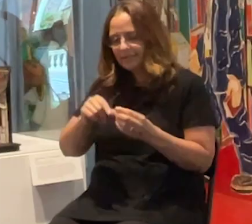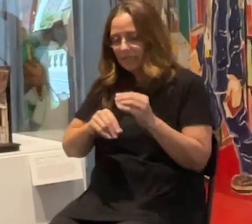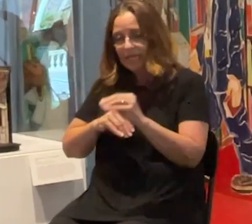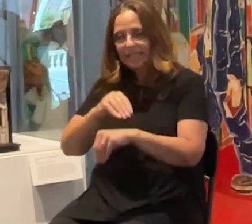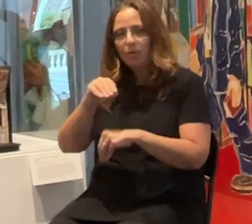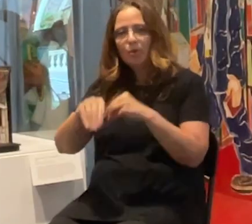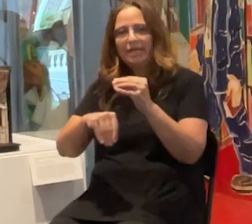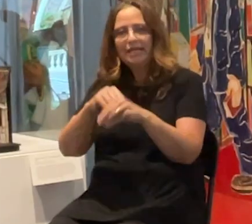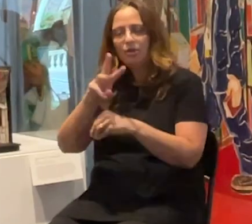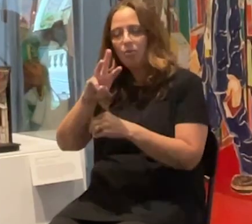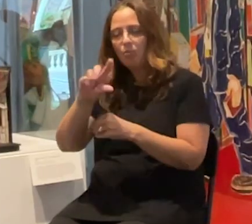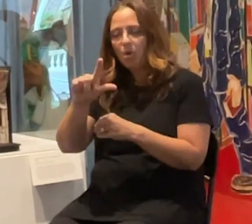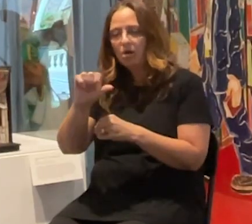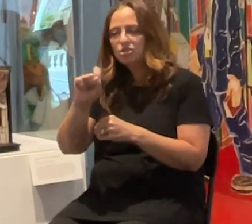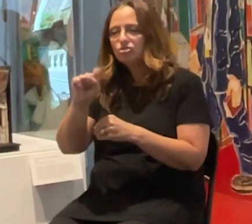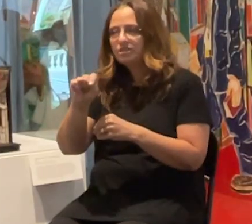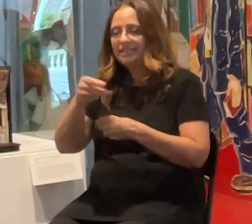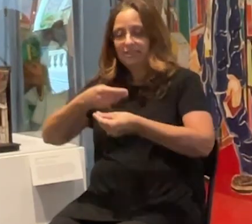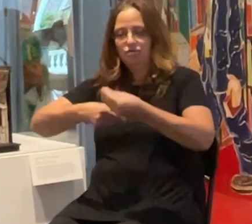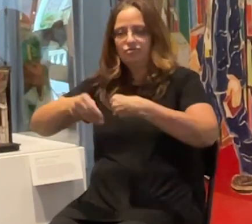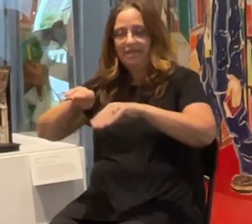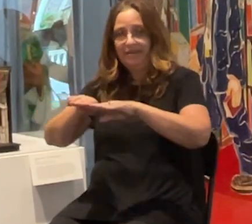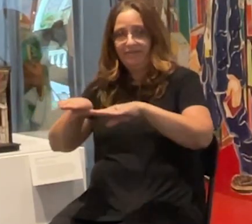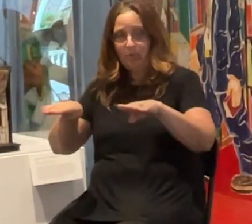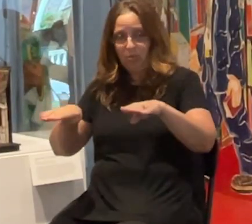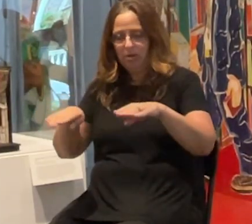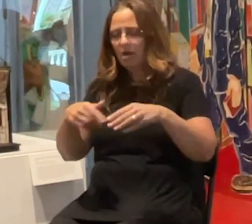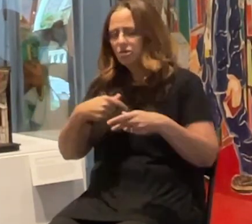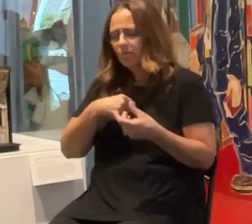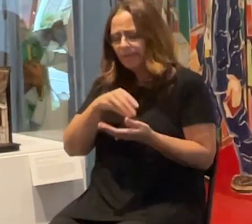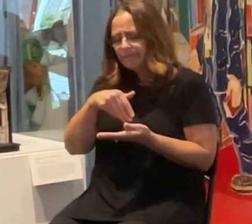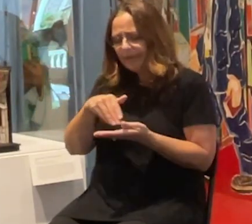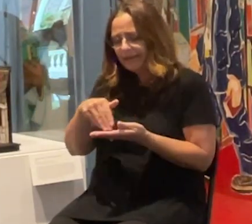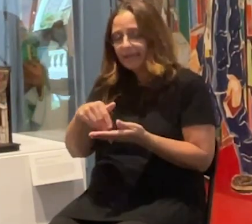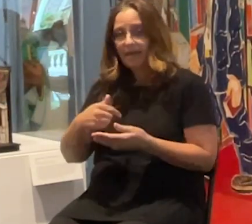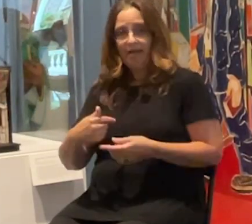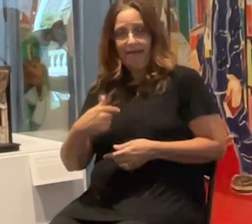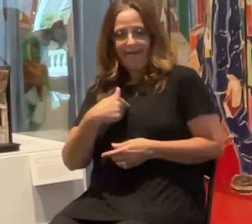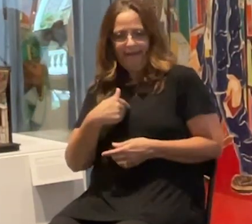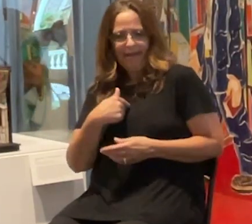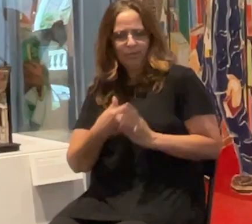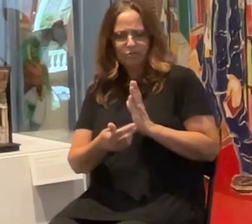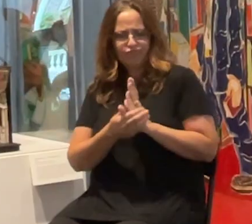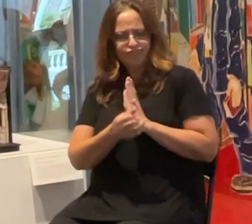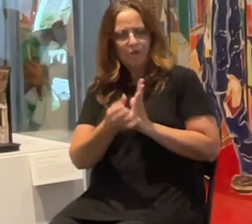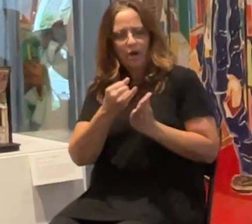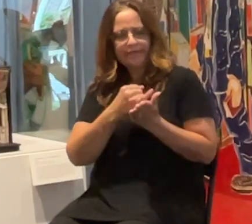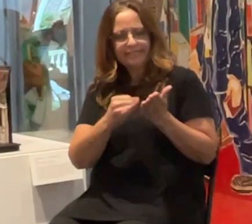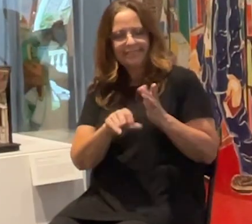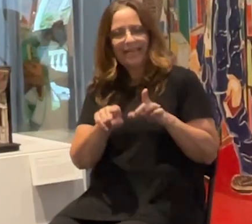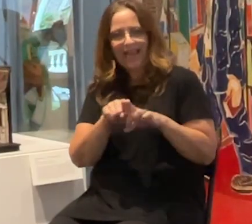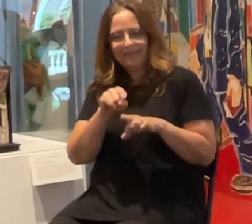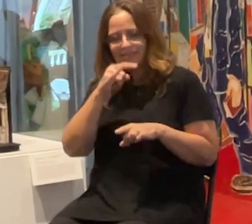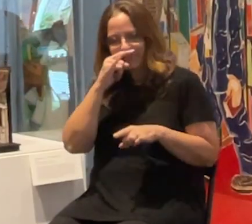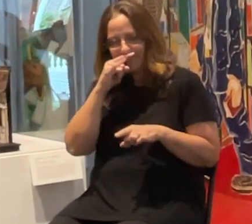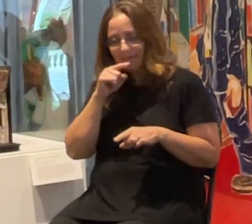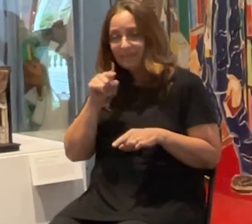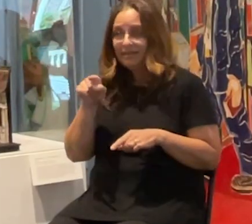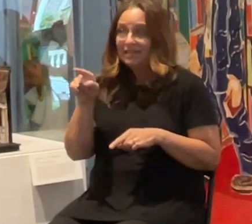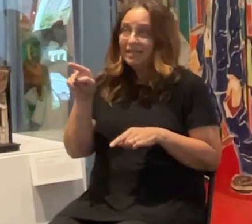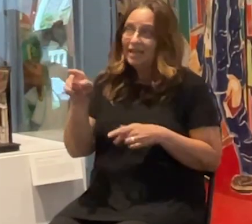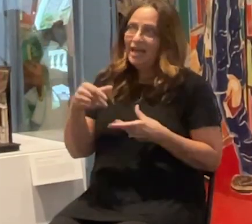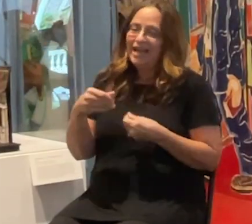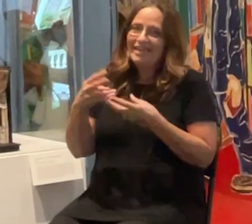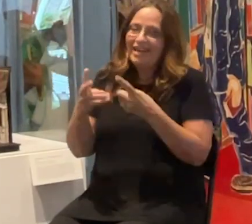whatever. So I was old, and he kind of, you know, I was an artistic kid, and so, you know, he, you know, I probably gave